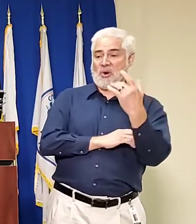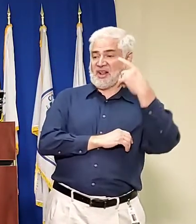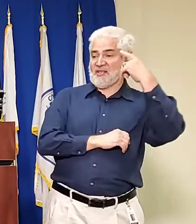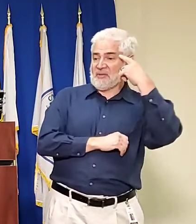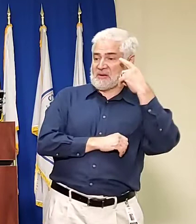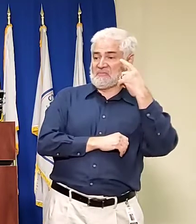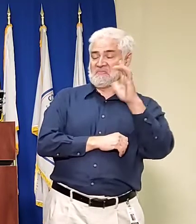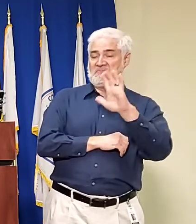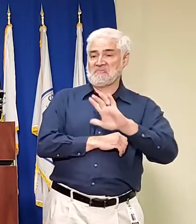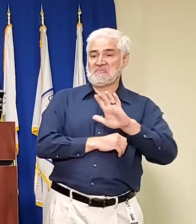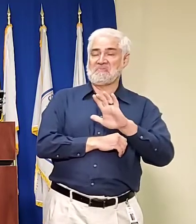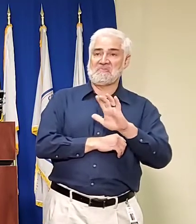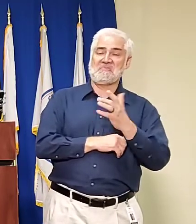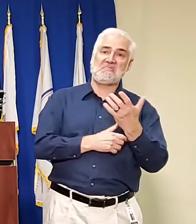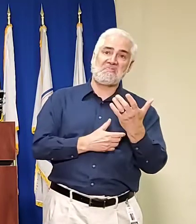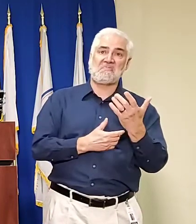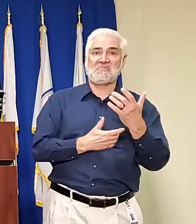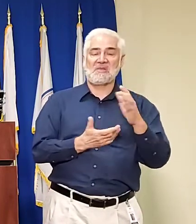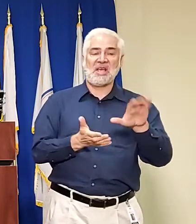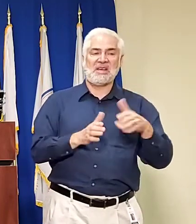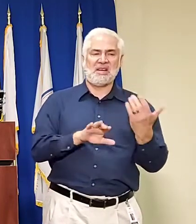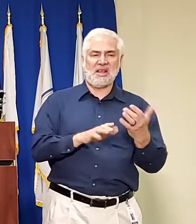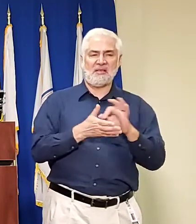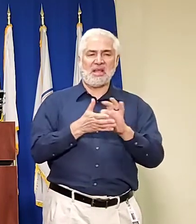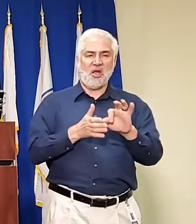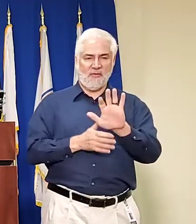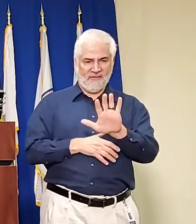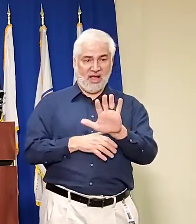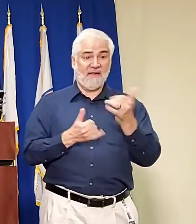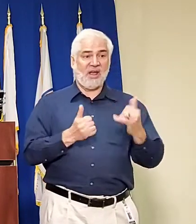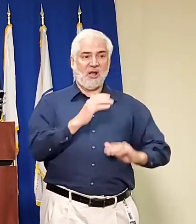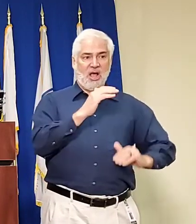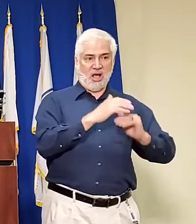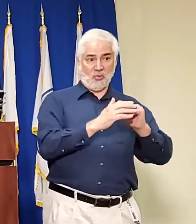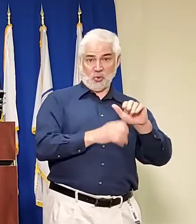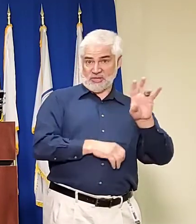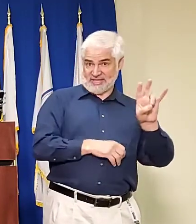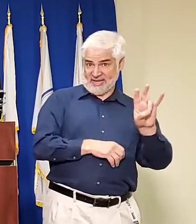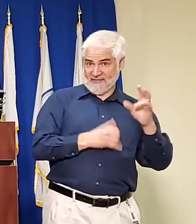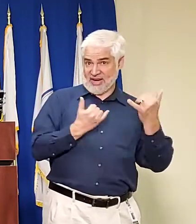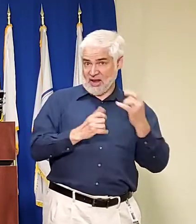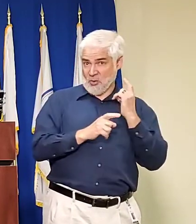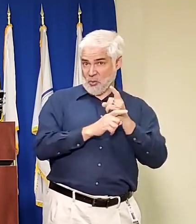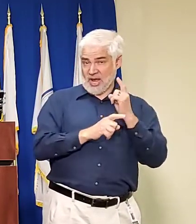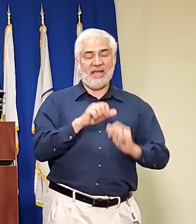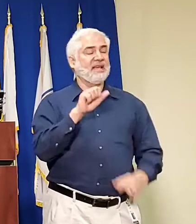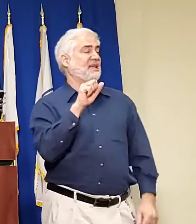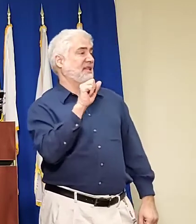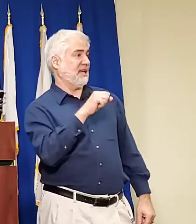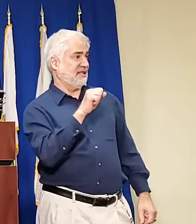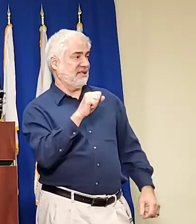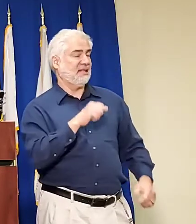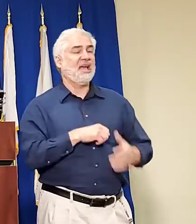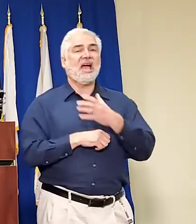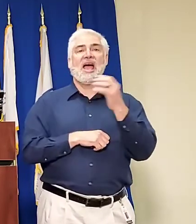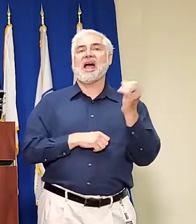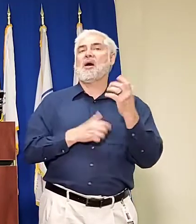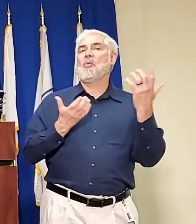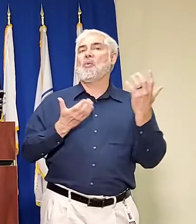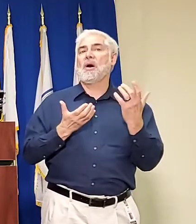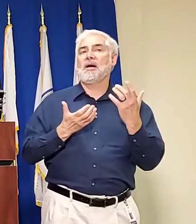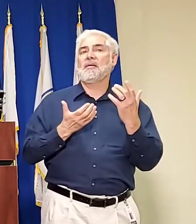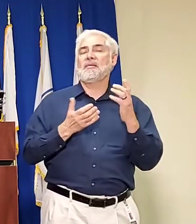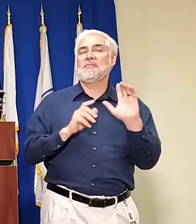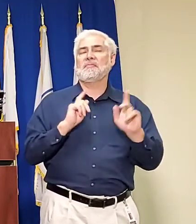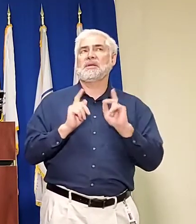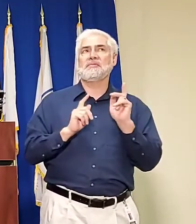were, the count of fatalities was 5, and it's now, I think you said up to 7. Yeah. What could you tell us about